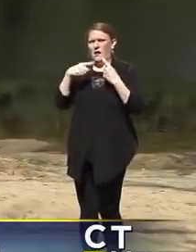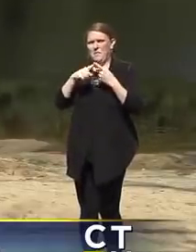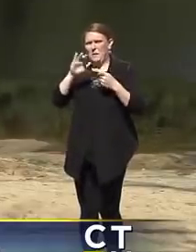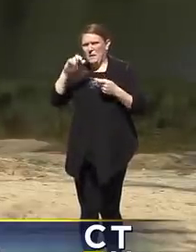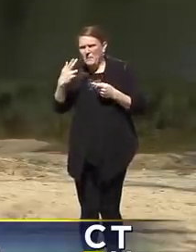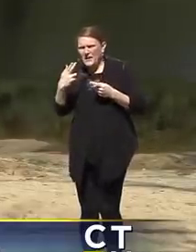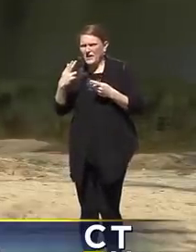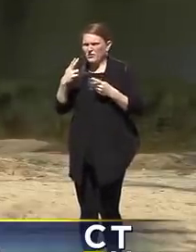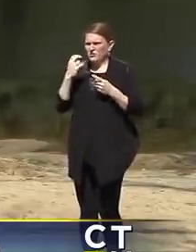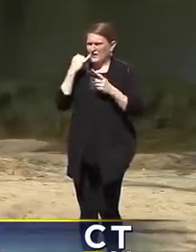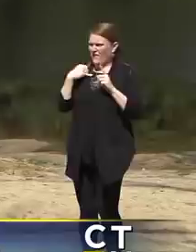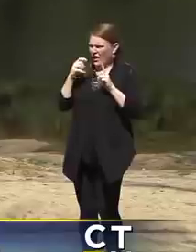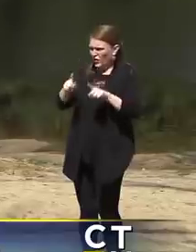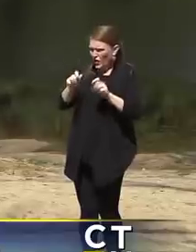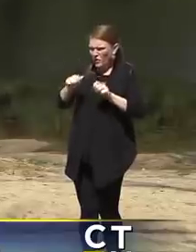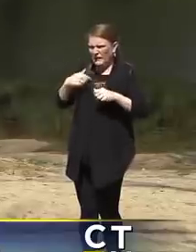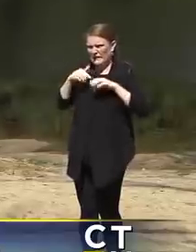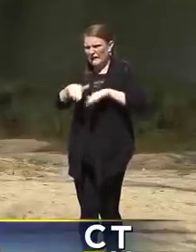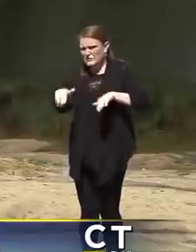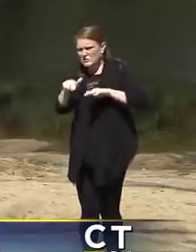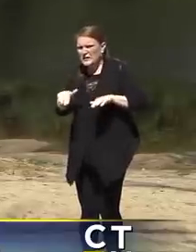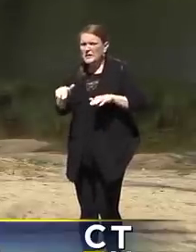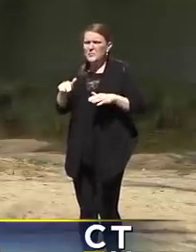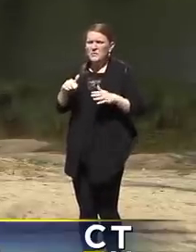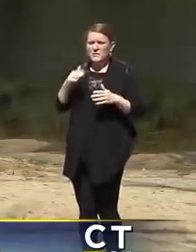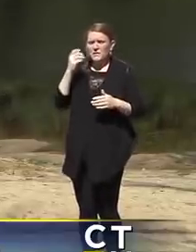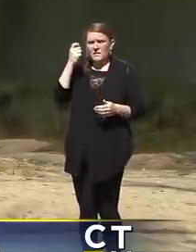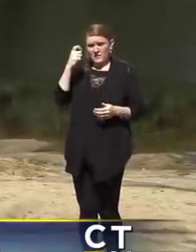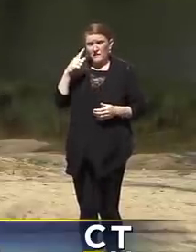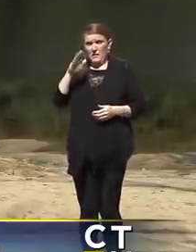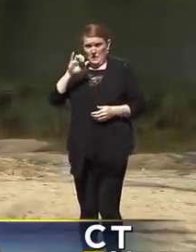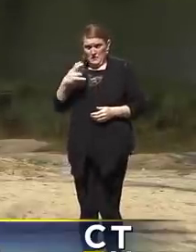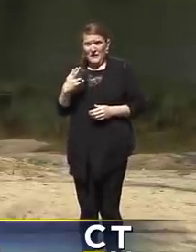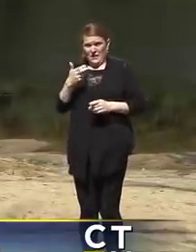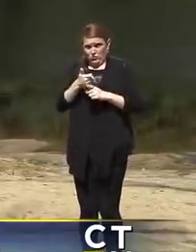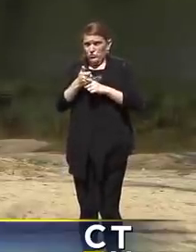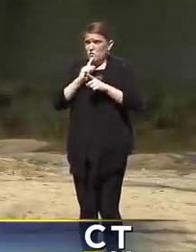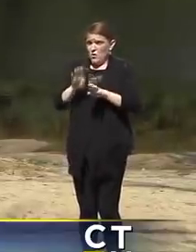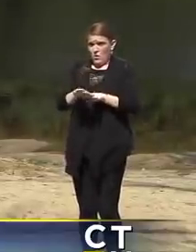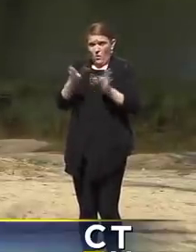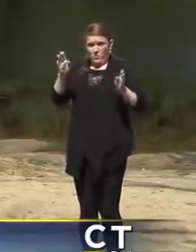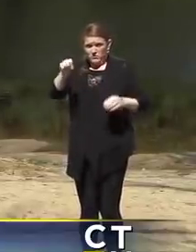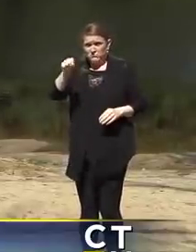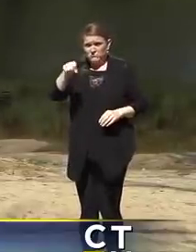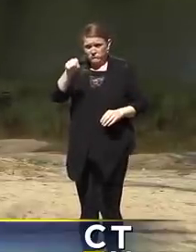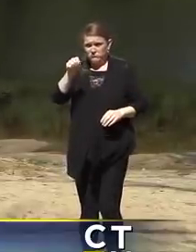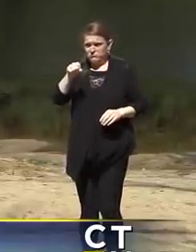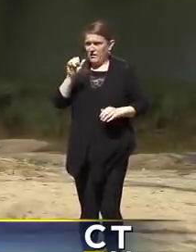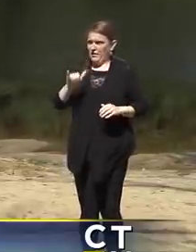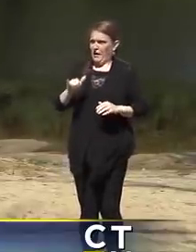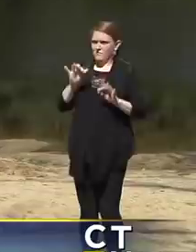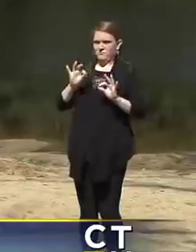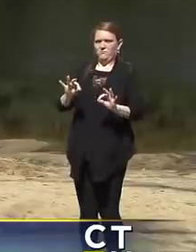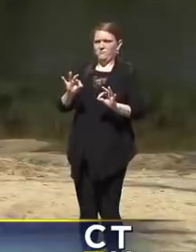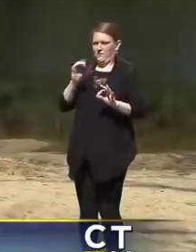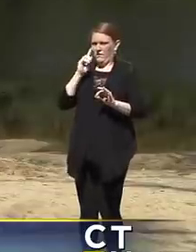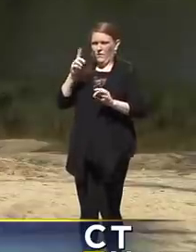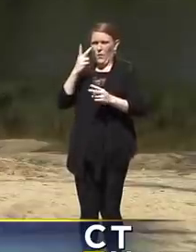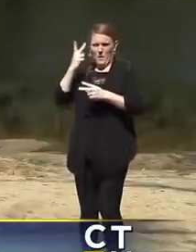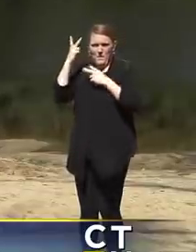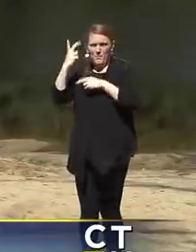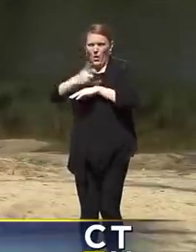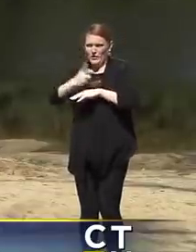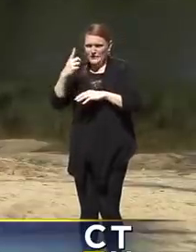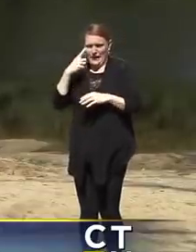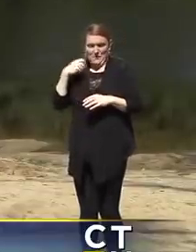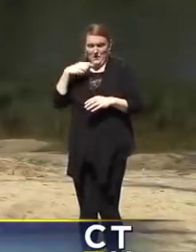weather is warming. Our beaches are open. Very exciting heading into Memorial Day, as we know how popular those